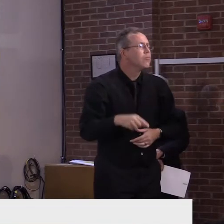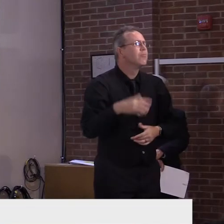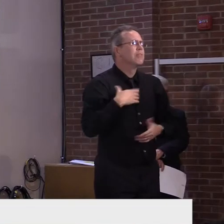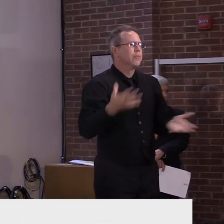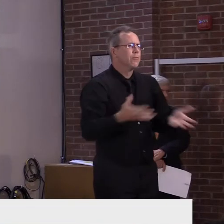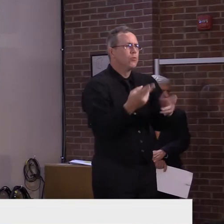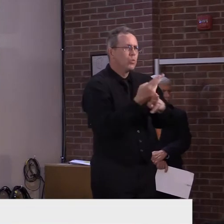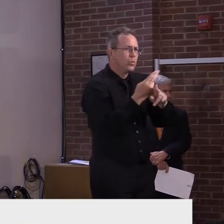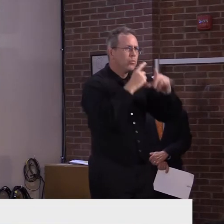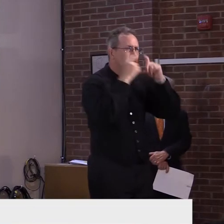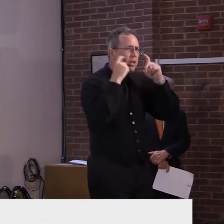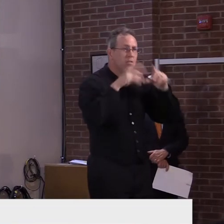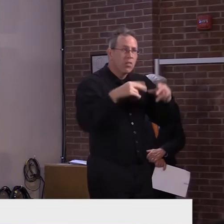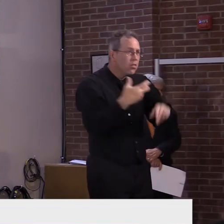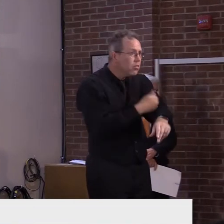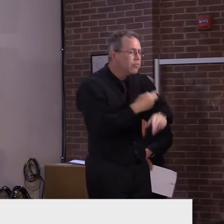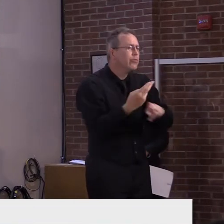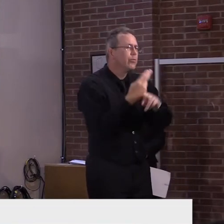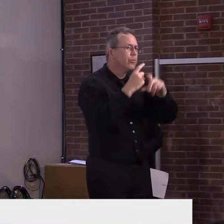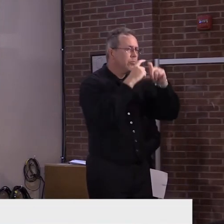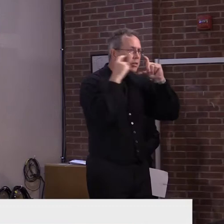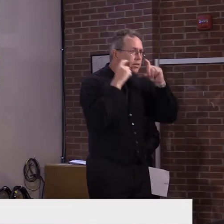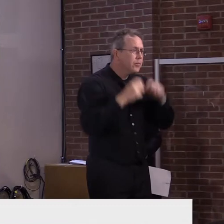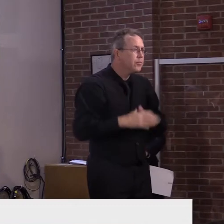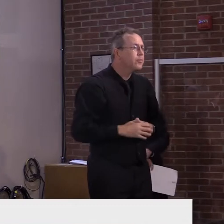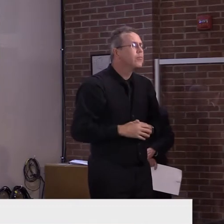and we'll have those discussions in the near future.